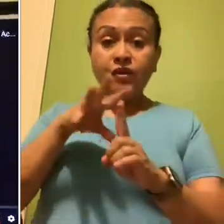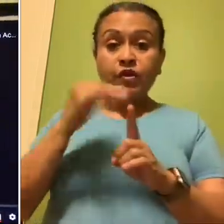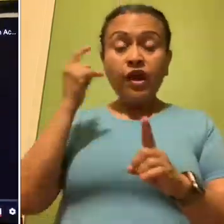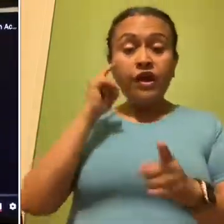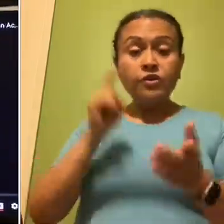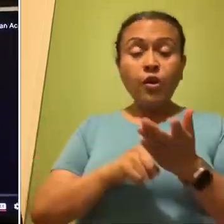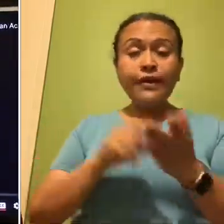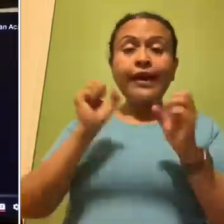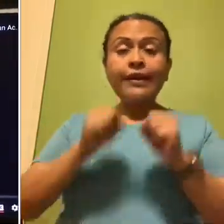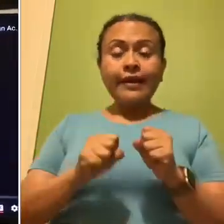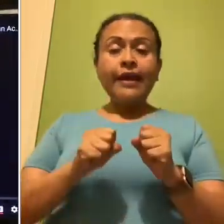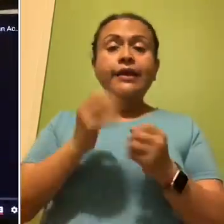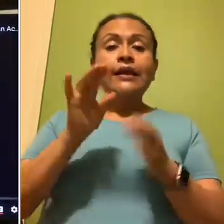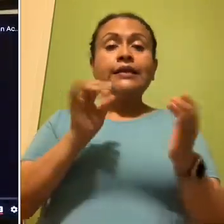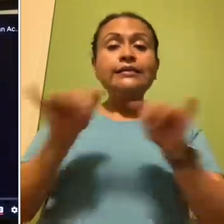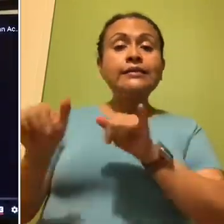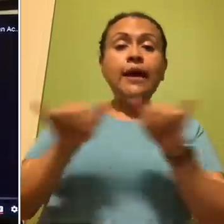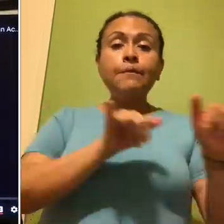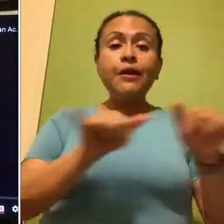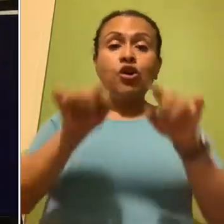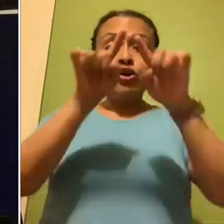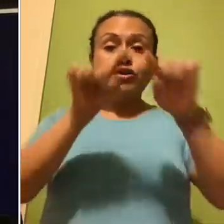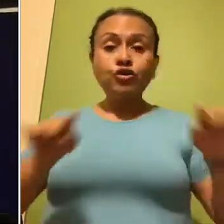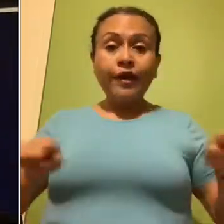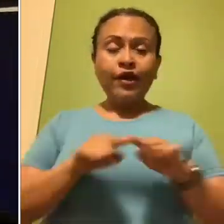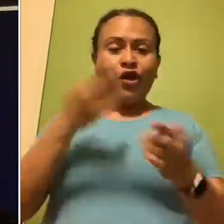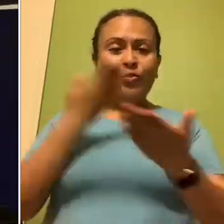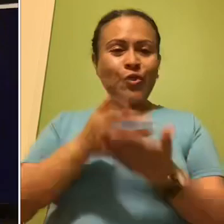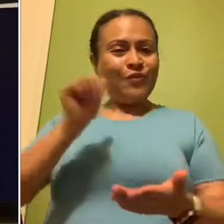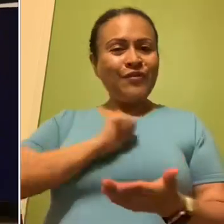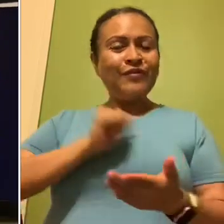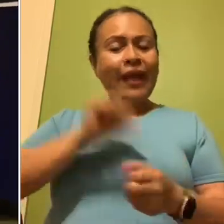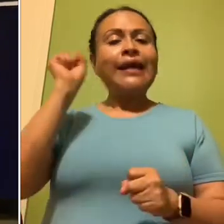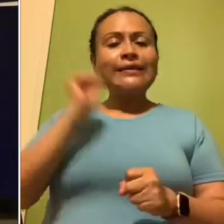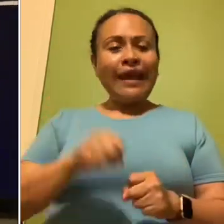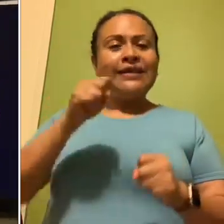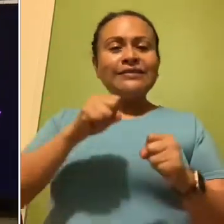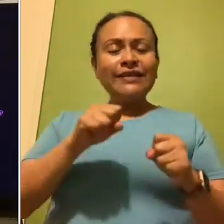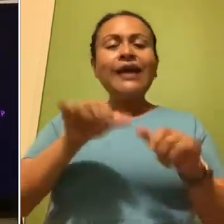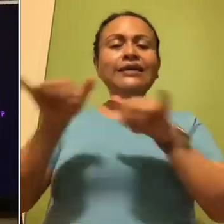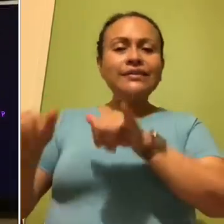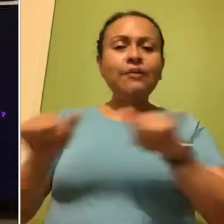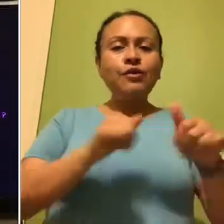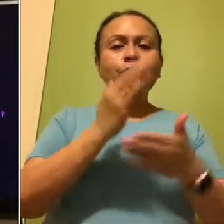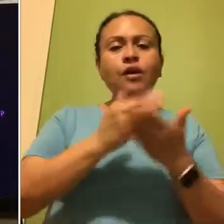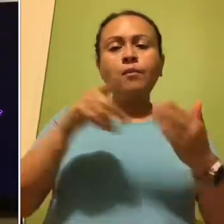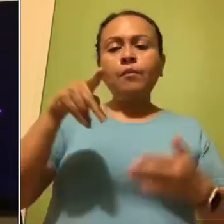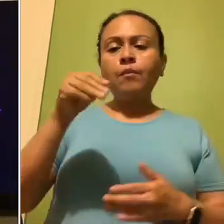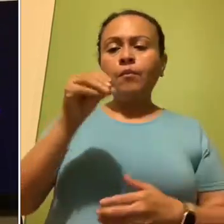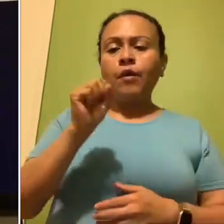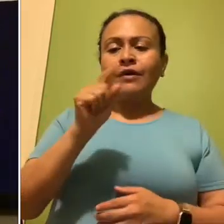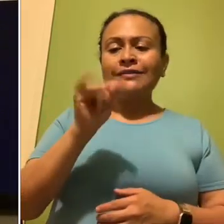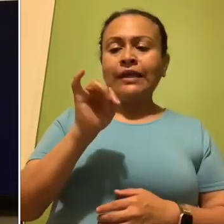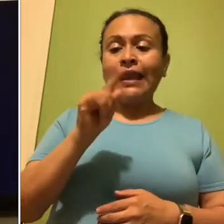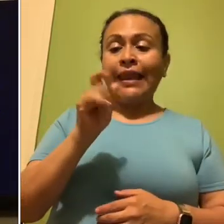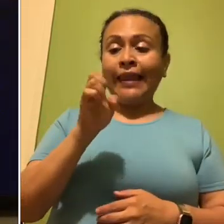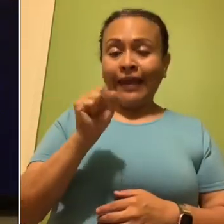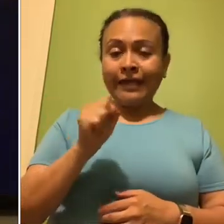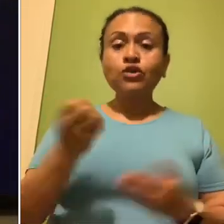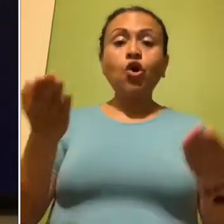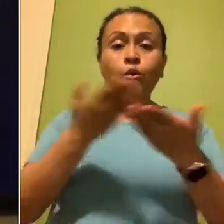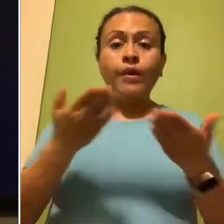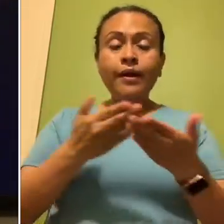I want to do in this video is see if we can identify similar triangles here and prove to ourselves that they really are similar using some of the postulates that we've set